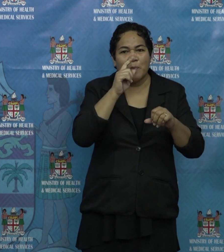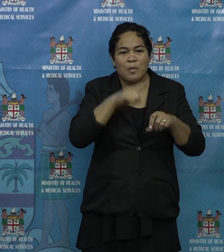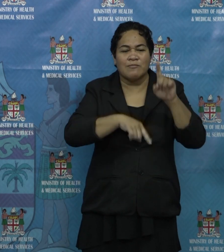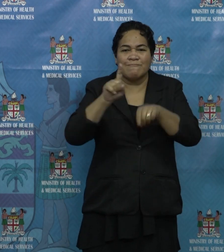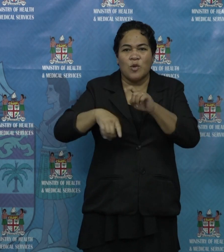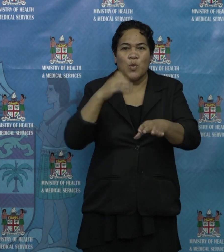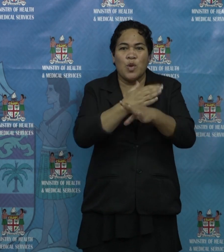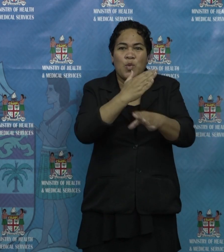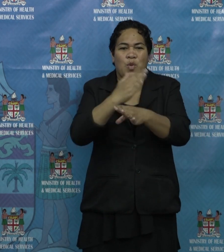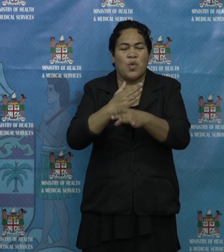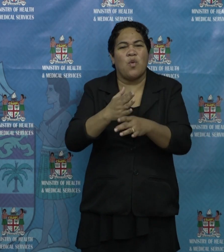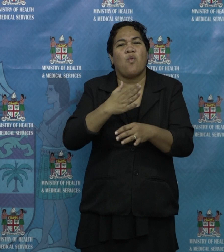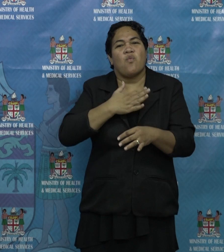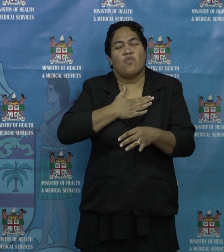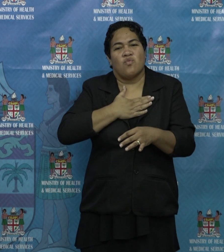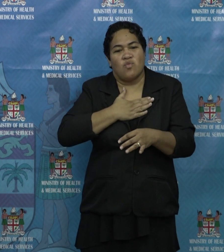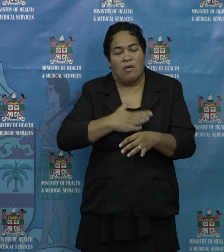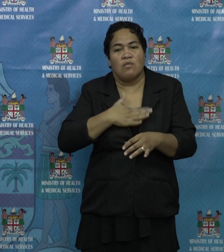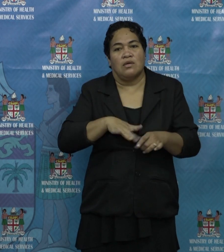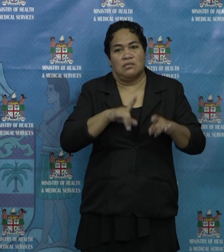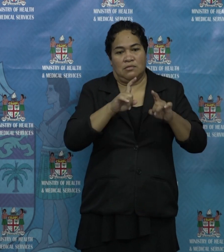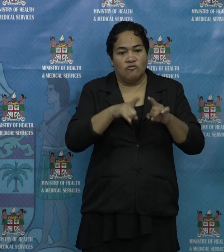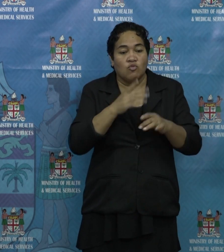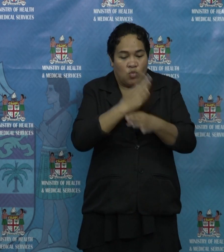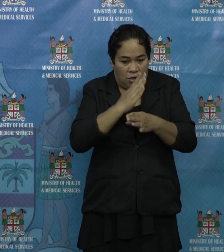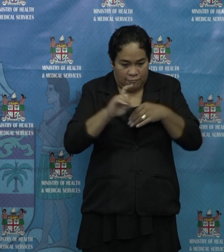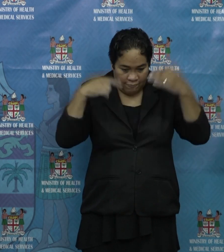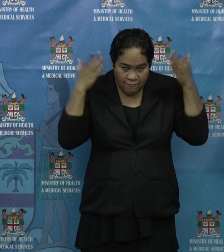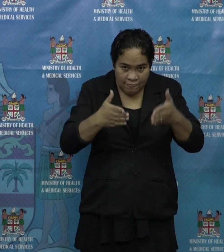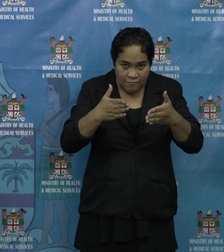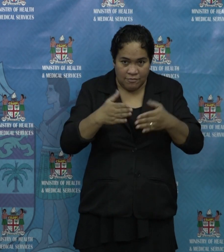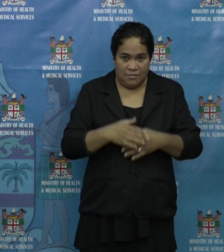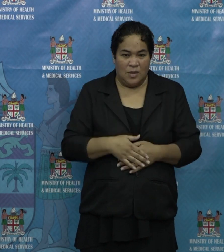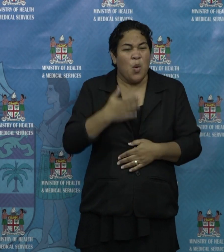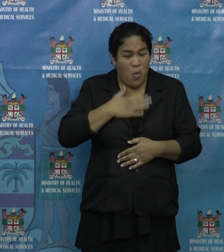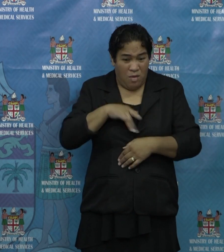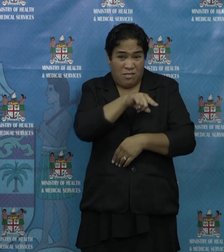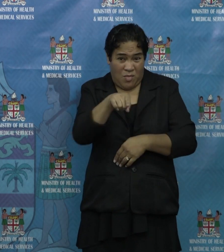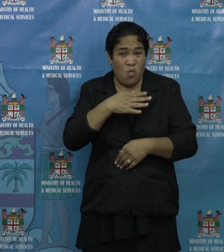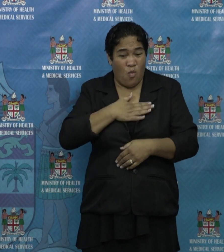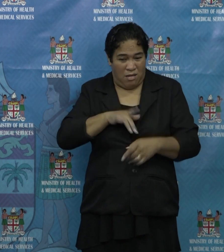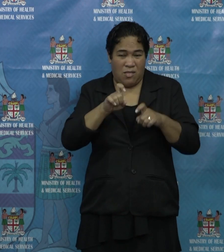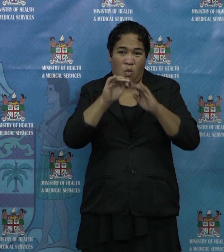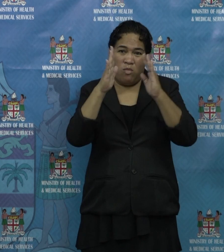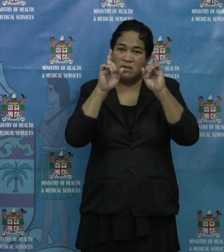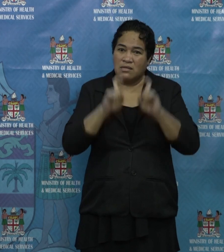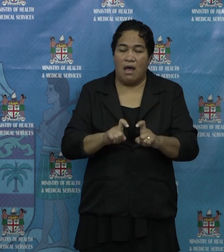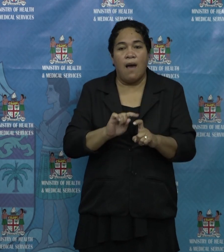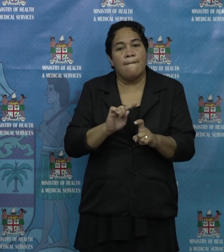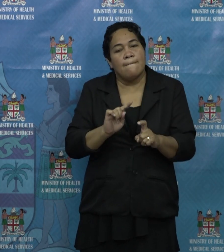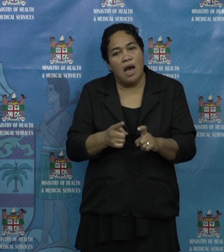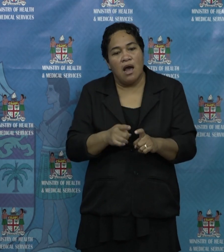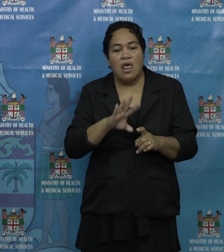other laboratories all wish they could be. Instead, they are working to keep us safe. Honor that